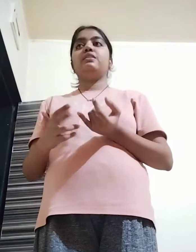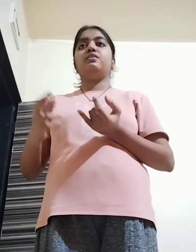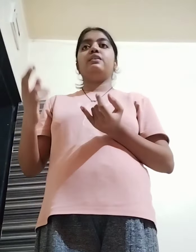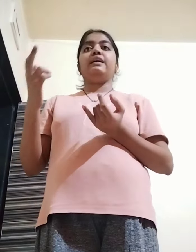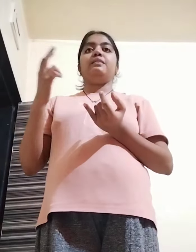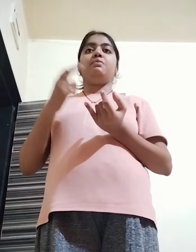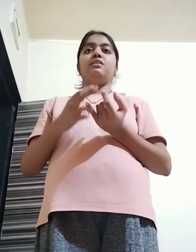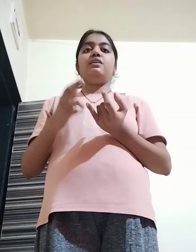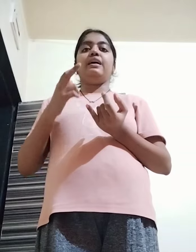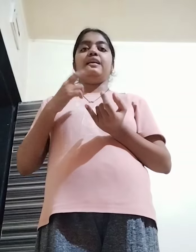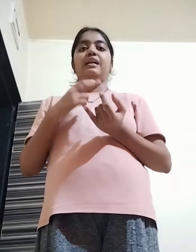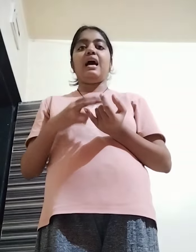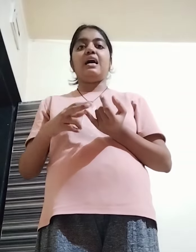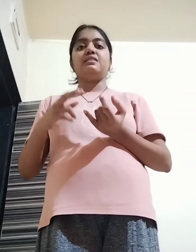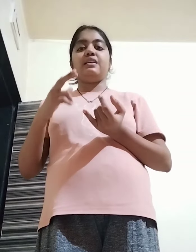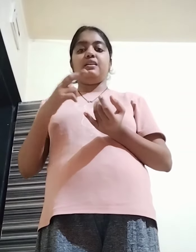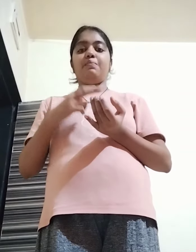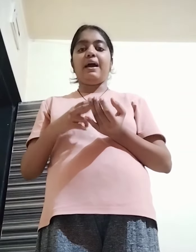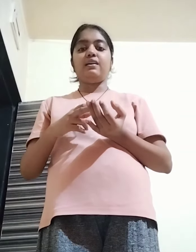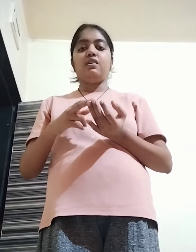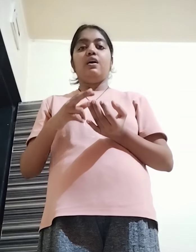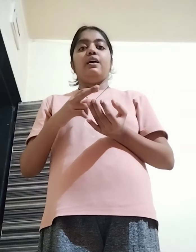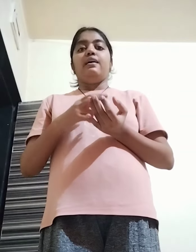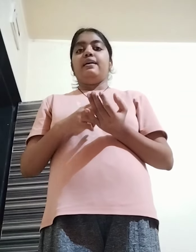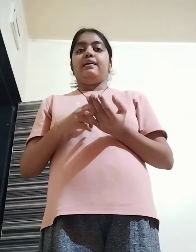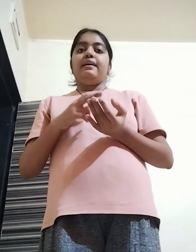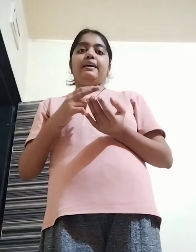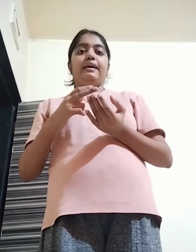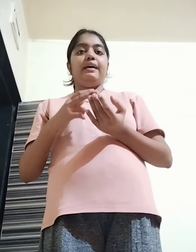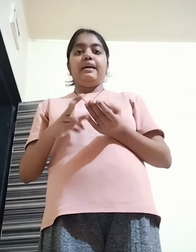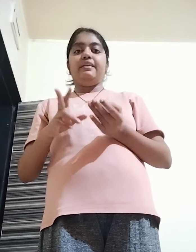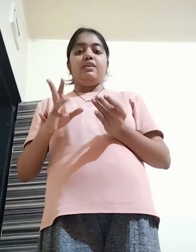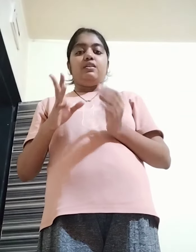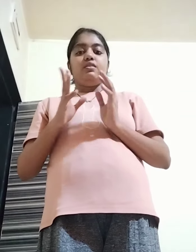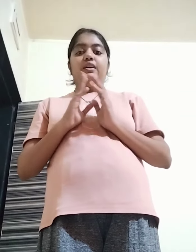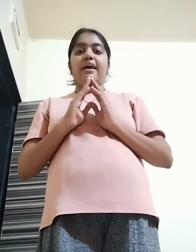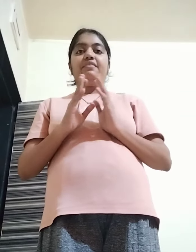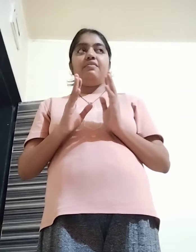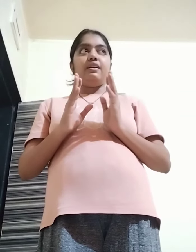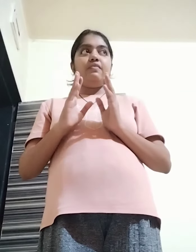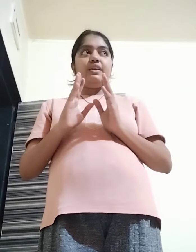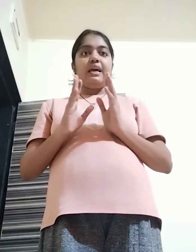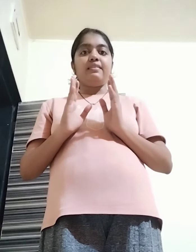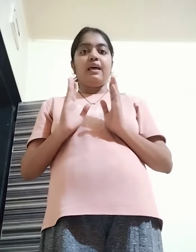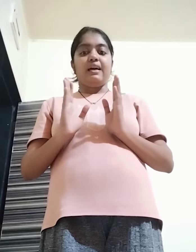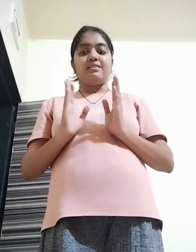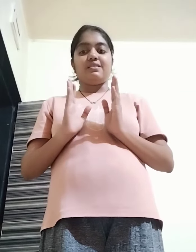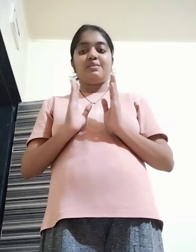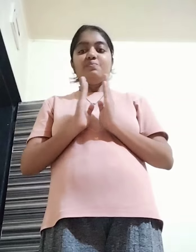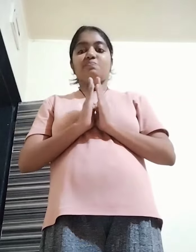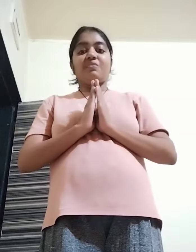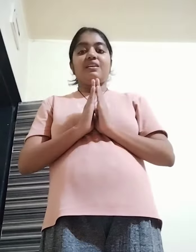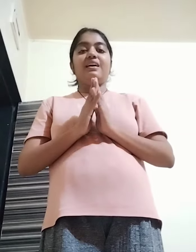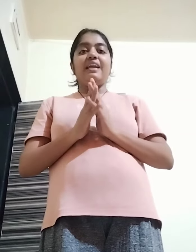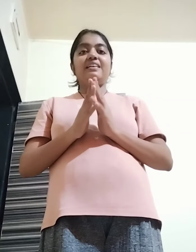method, any class, any pack, anywhere, everywhere we can access. The next